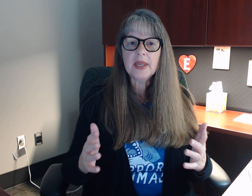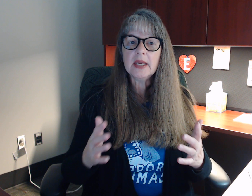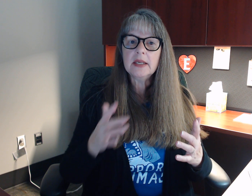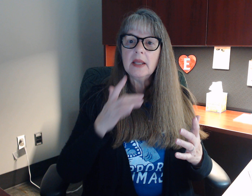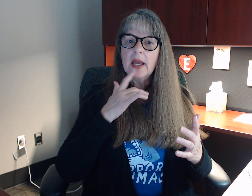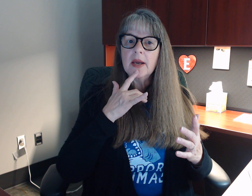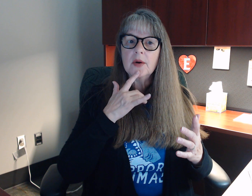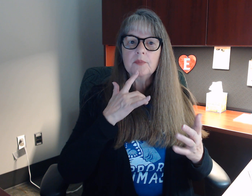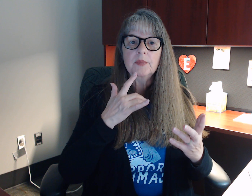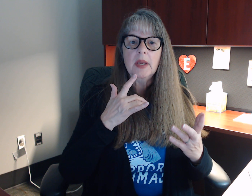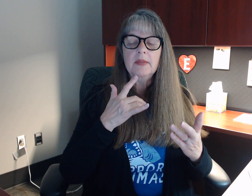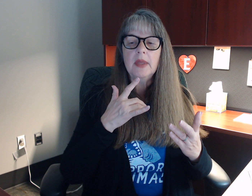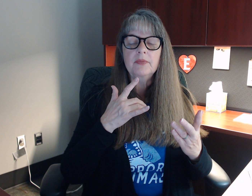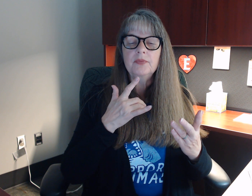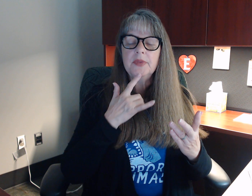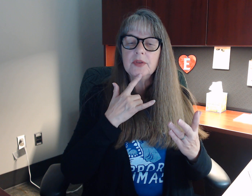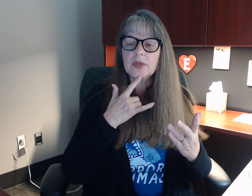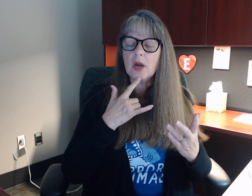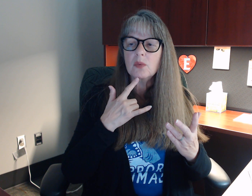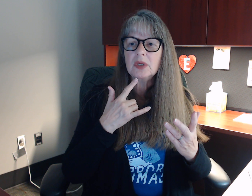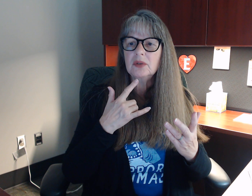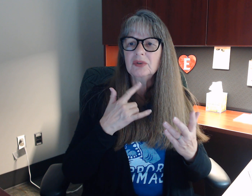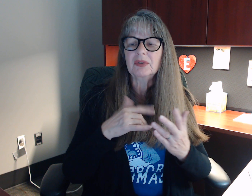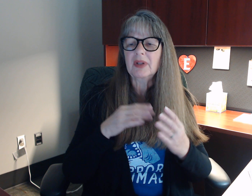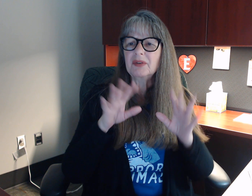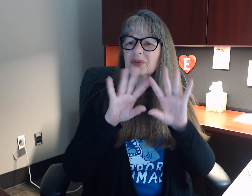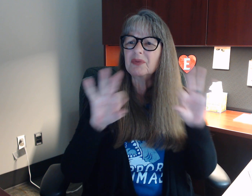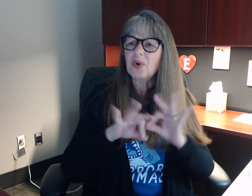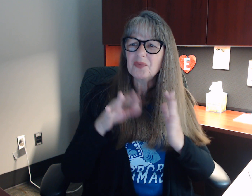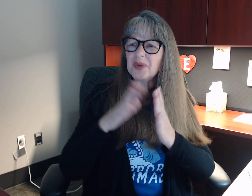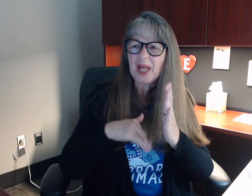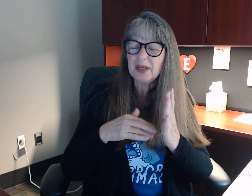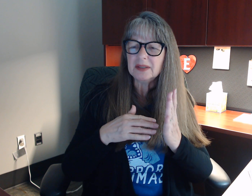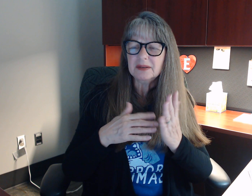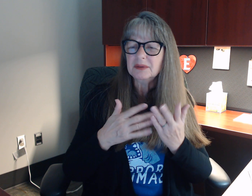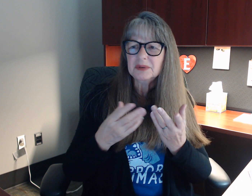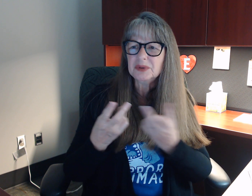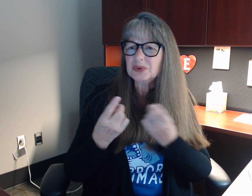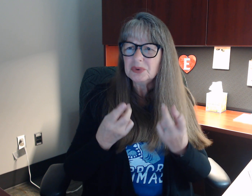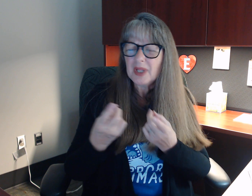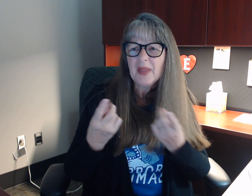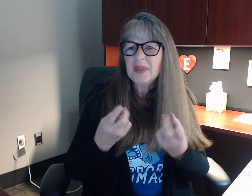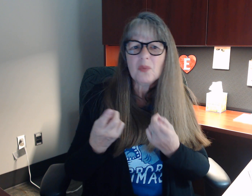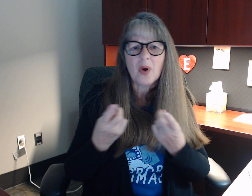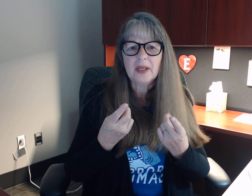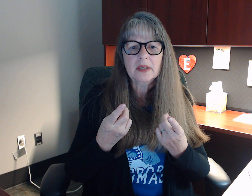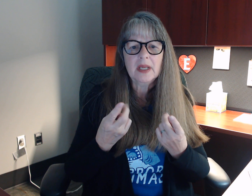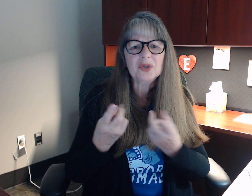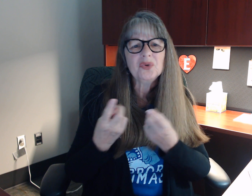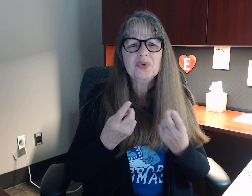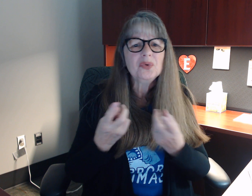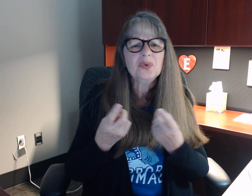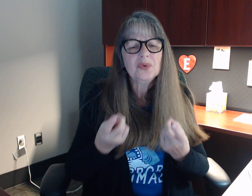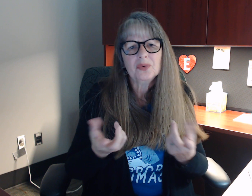then they say, oh, well, there's a form fill out, and then what? Do